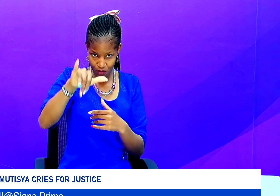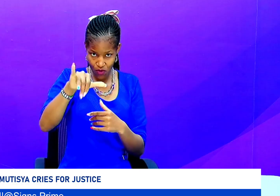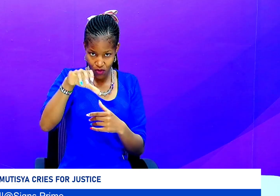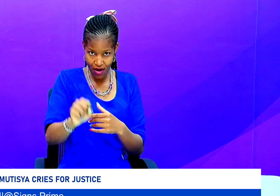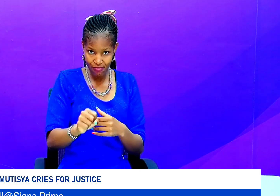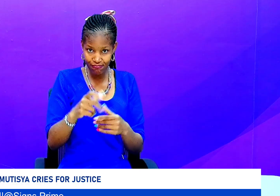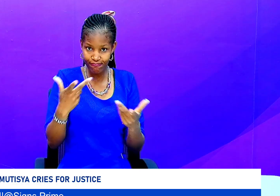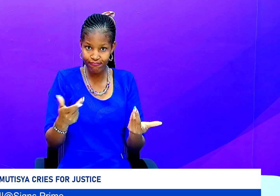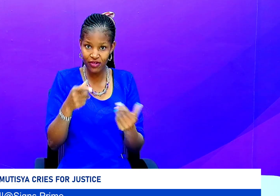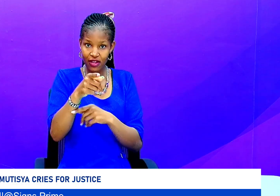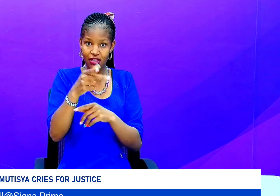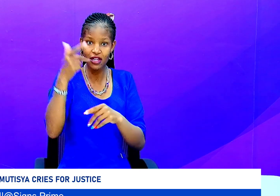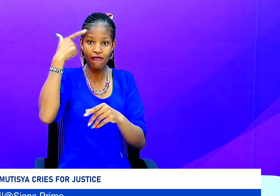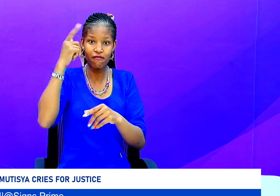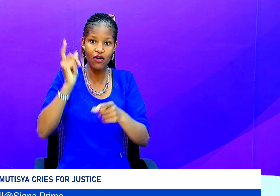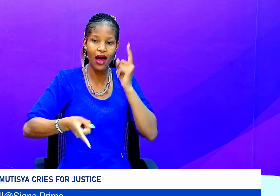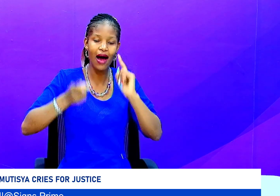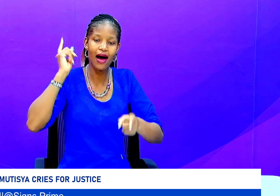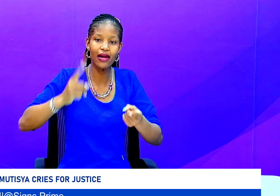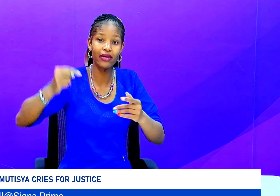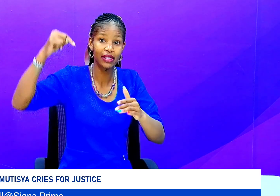A candlelight vigil